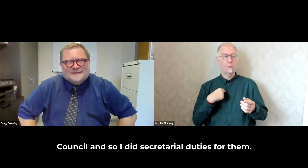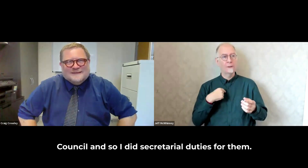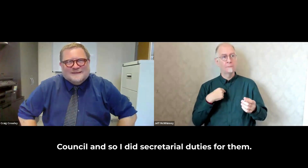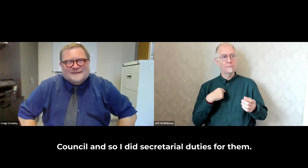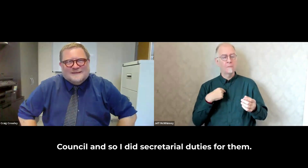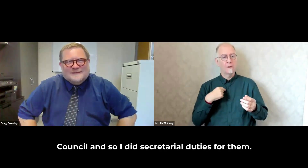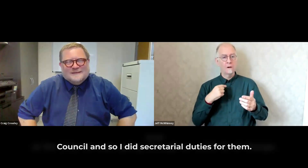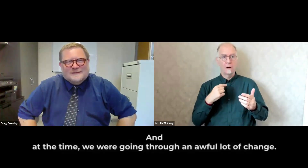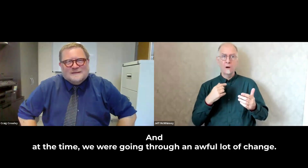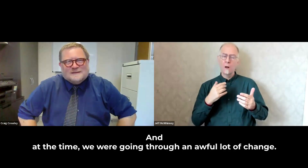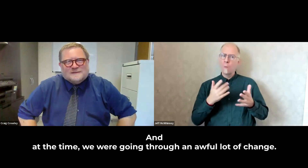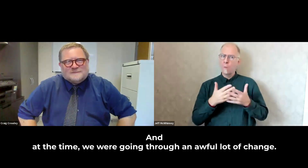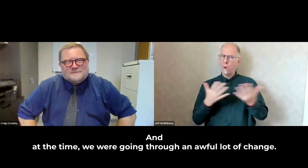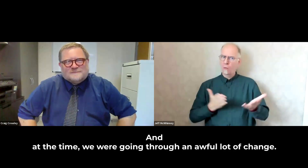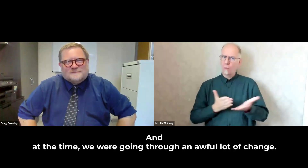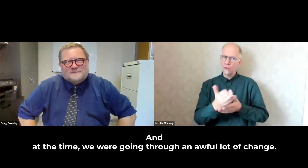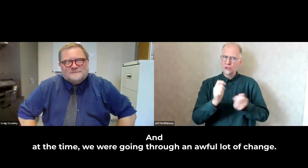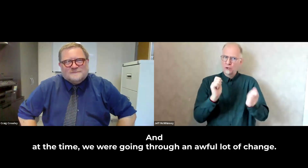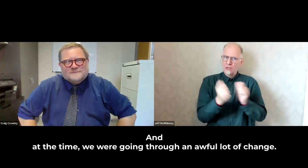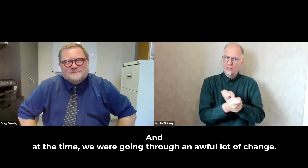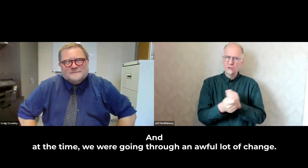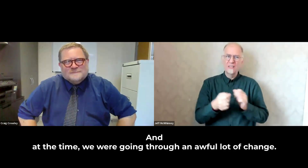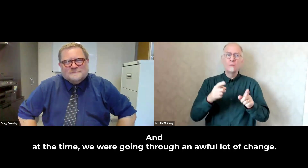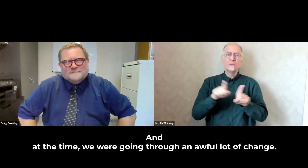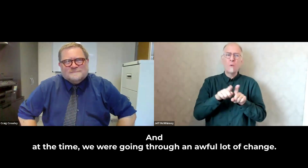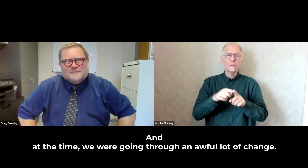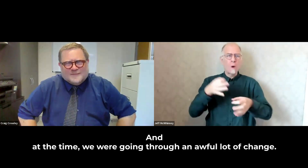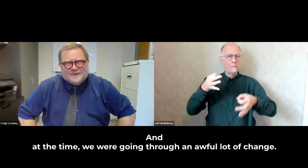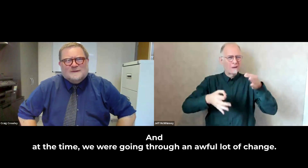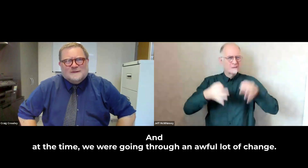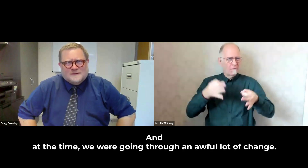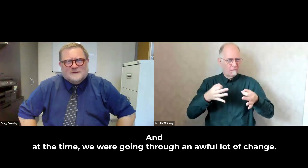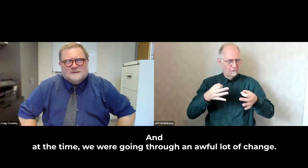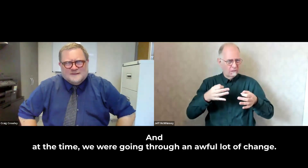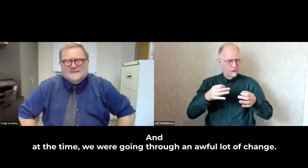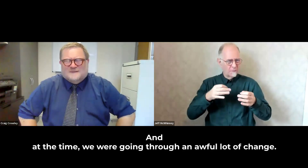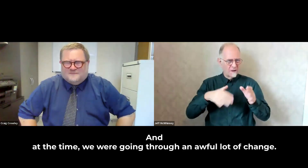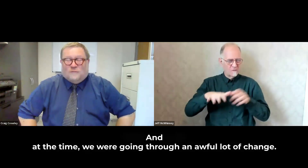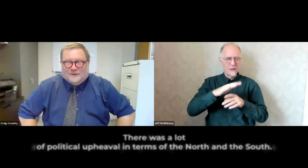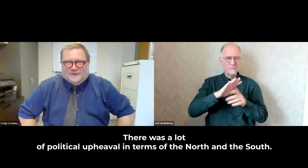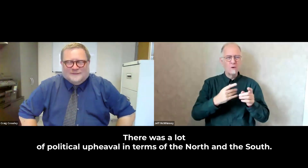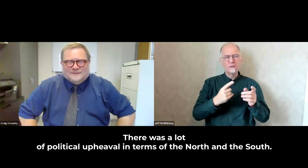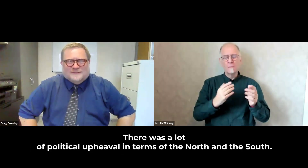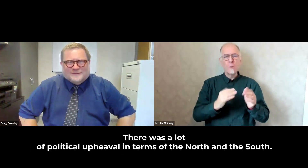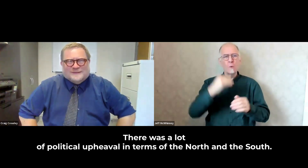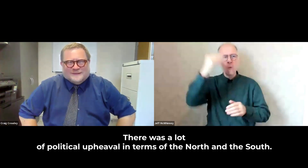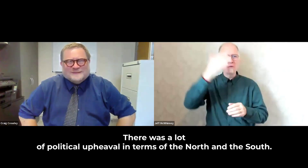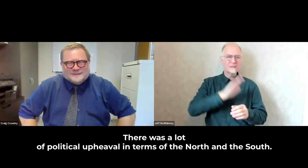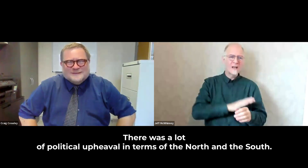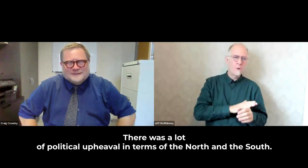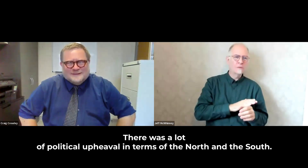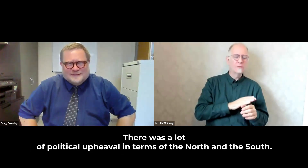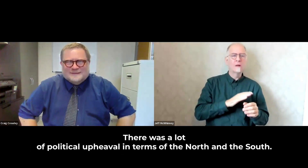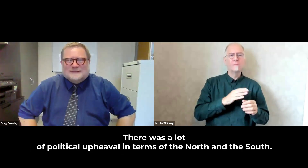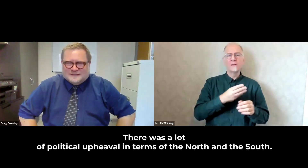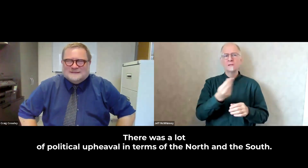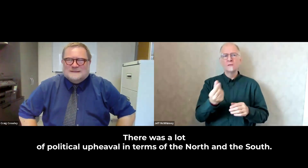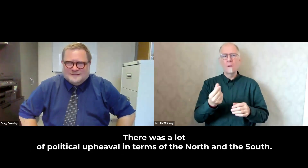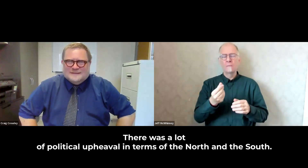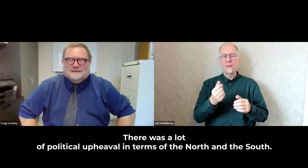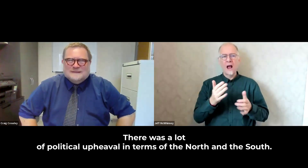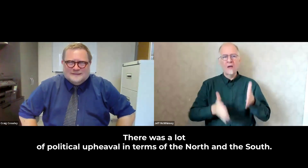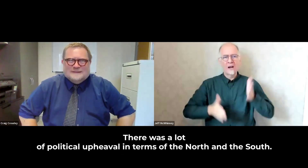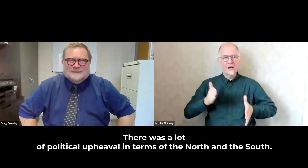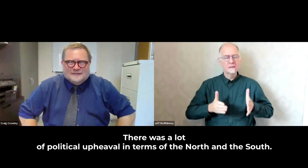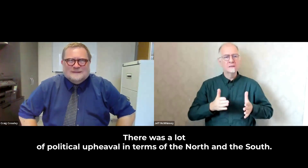duties for them. And at the time, we were going through an awful lot of change. There was a lot of political upheaval in